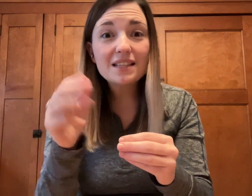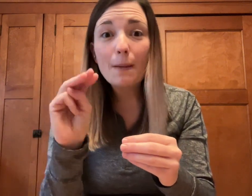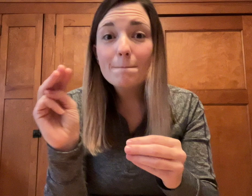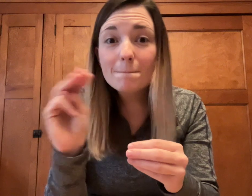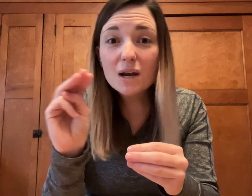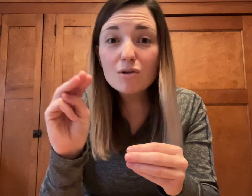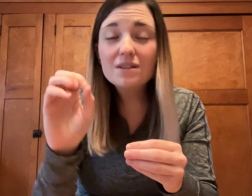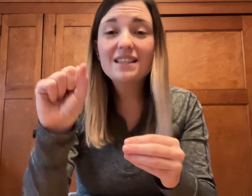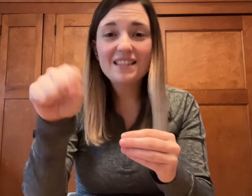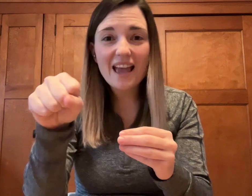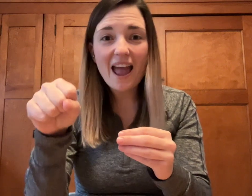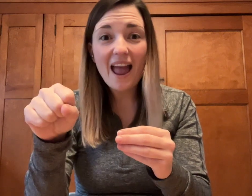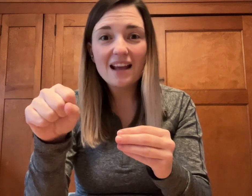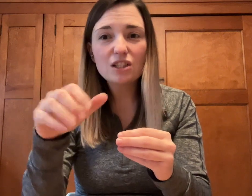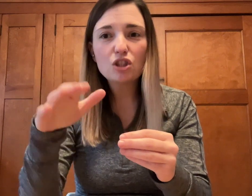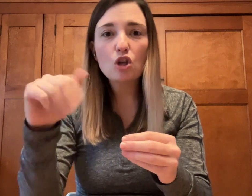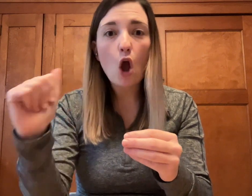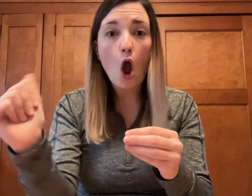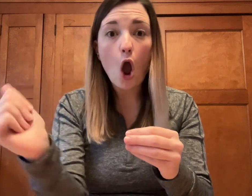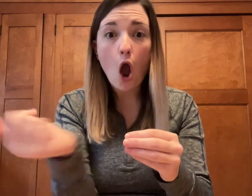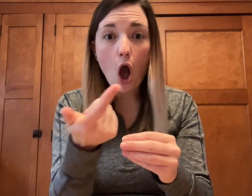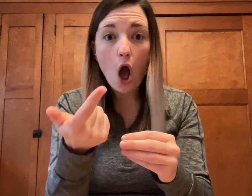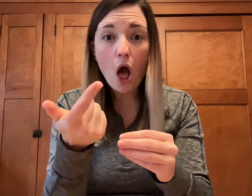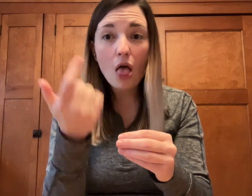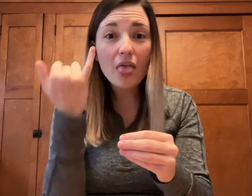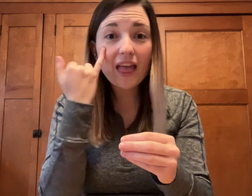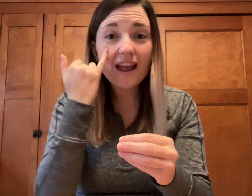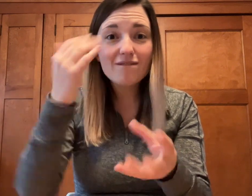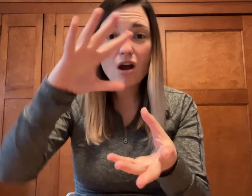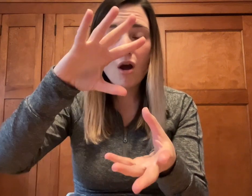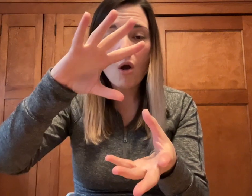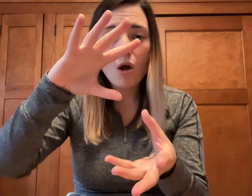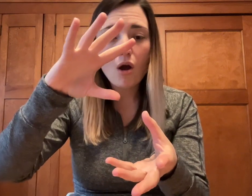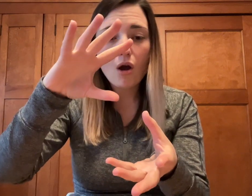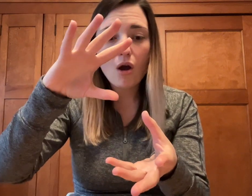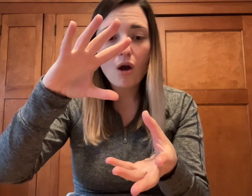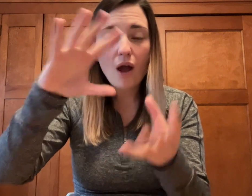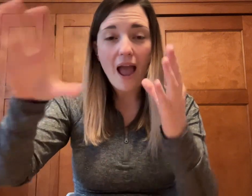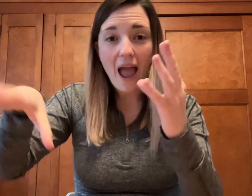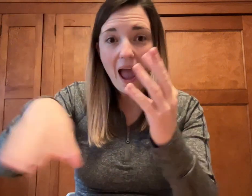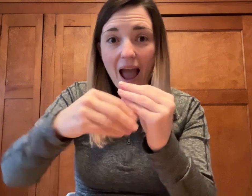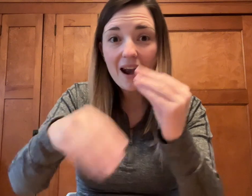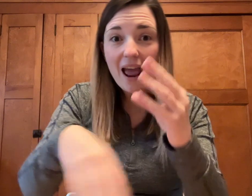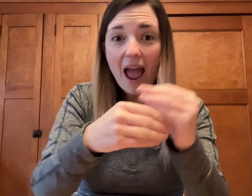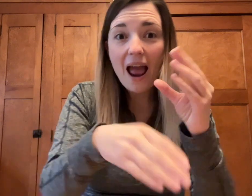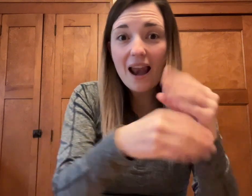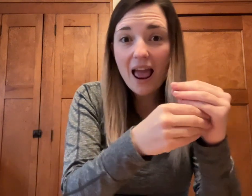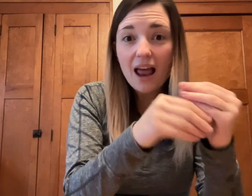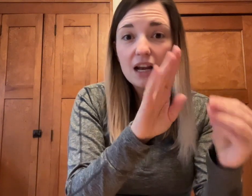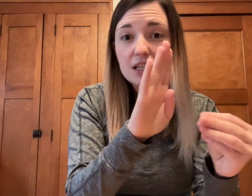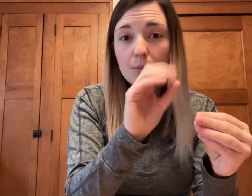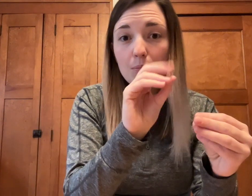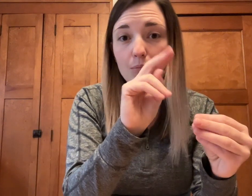phosphorus, silicon, all those things added. We know that if we add minerals to the bones, just like we do if we add minerals to the rocks, what's going to happen to the